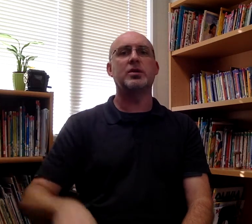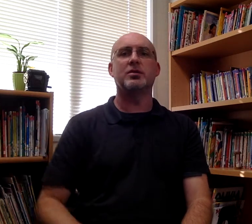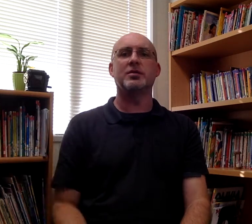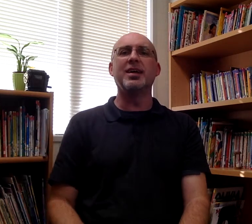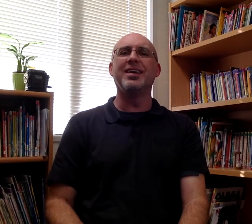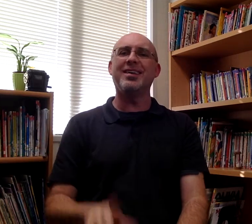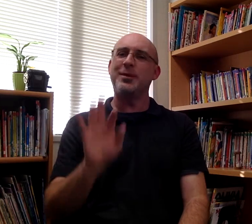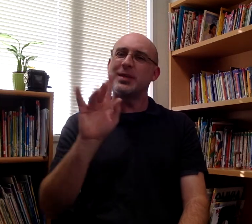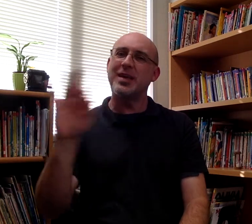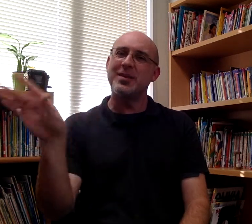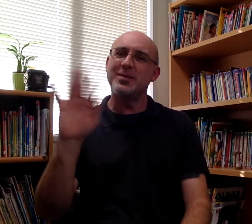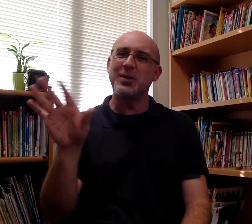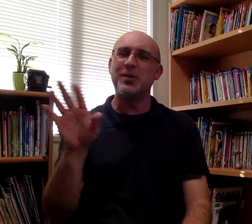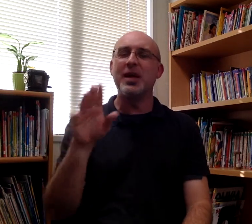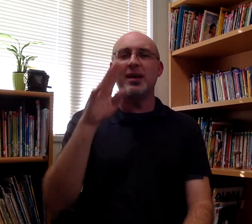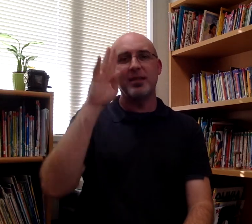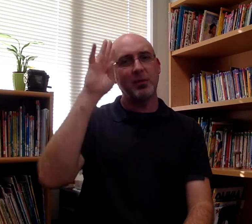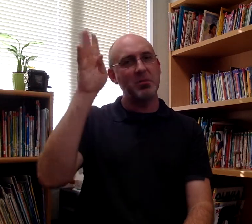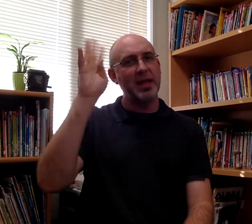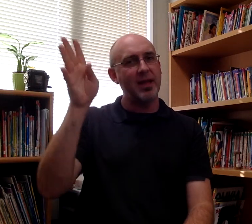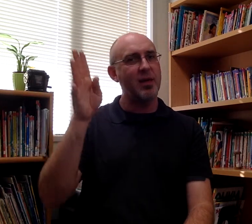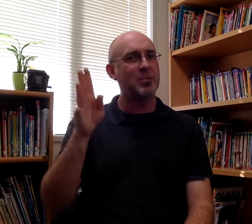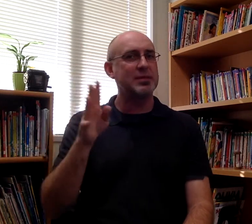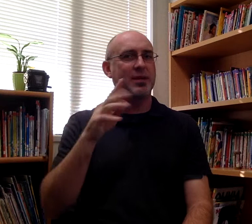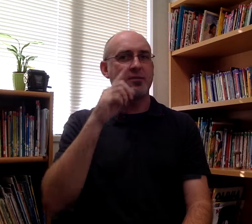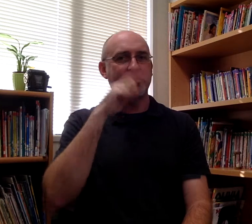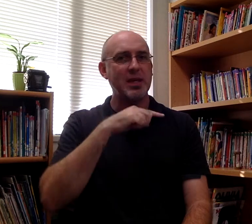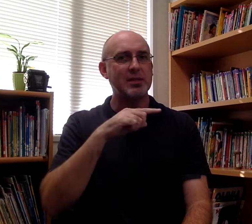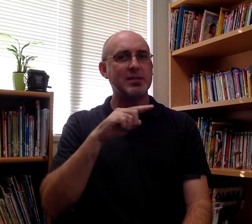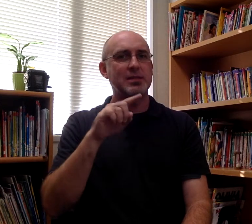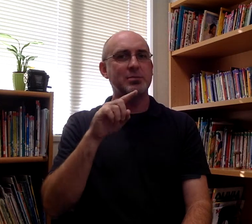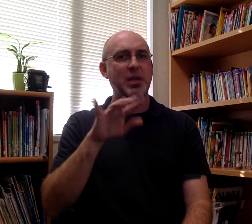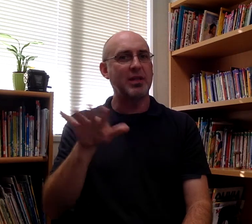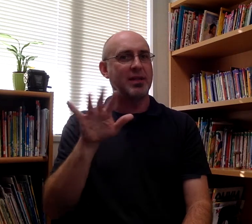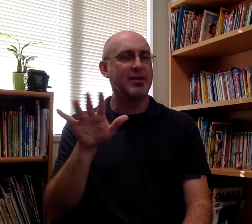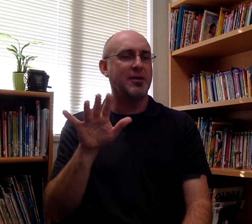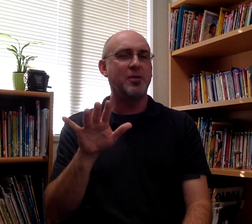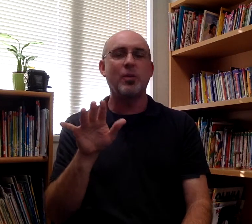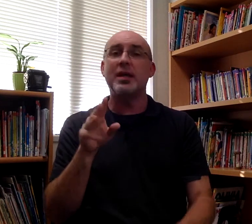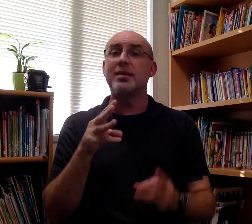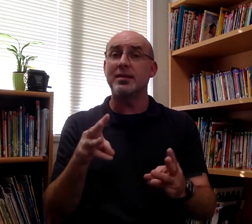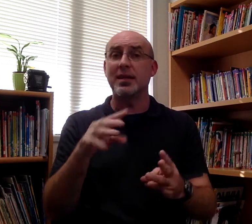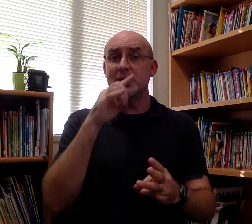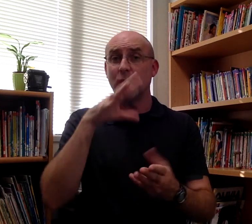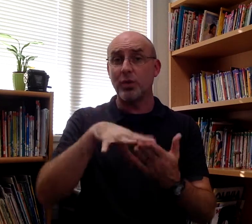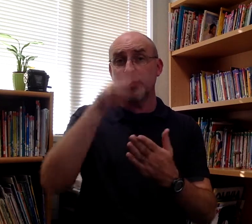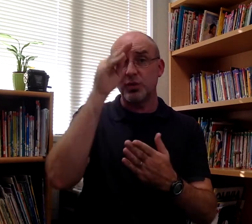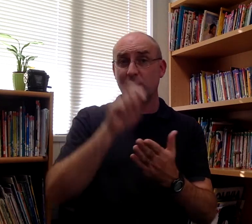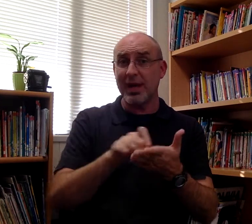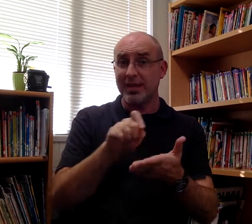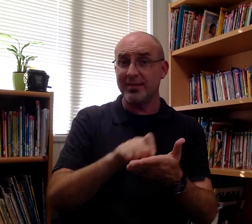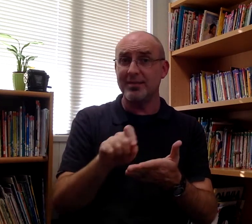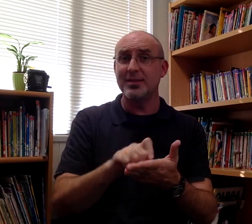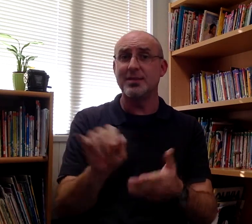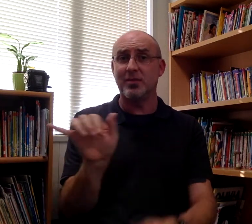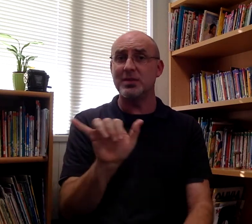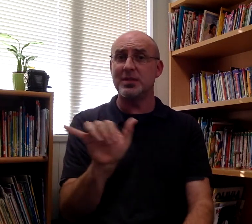refrigerator. And they would kind of, they would make up, it's like fake spelling, the way that kids will learn to write is very